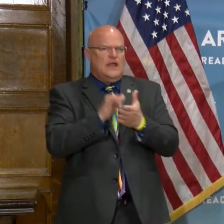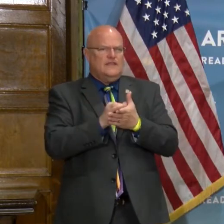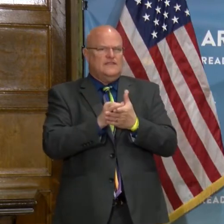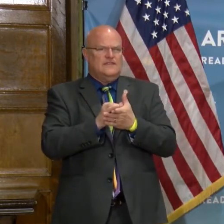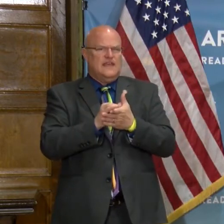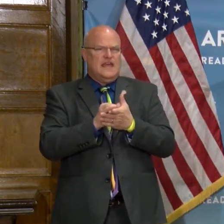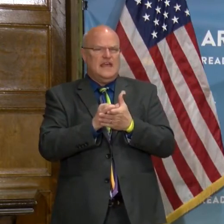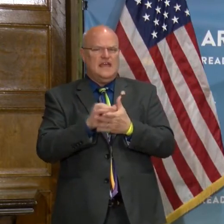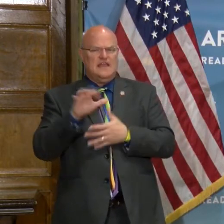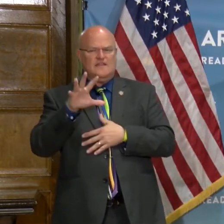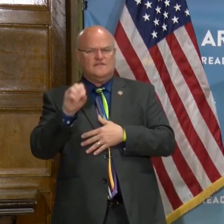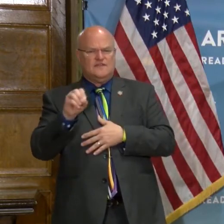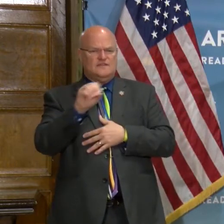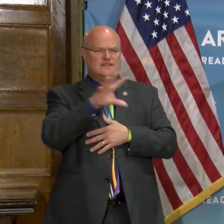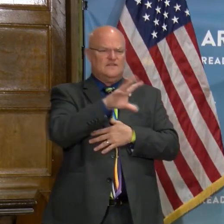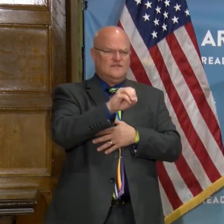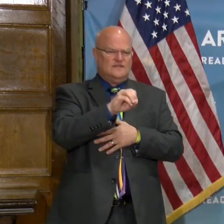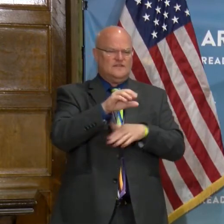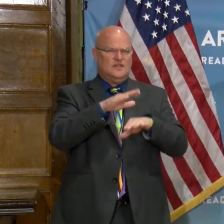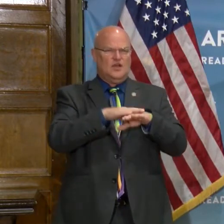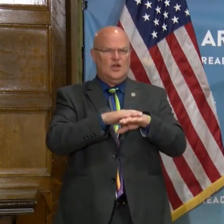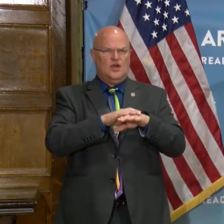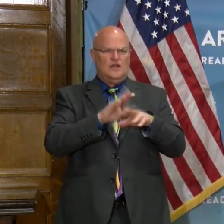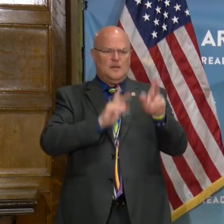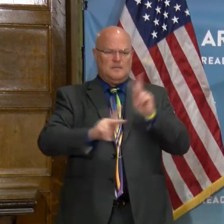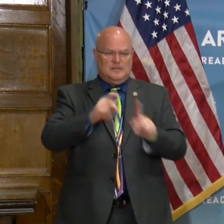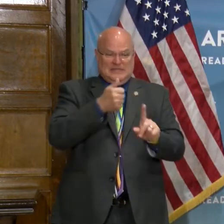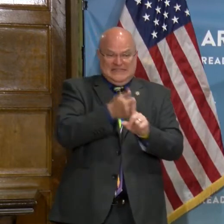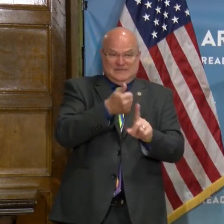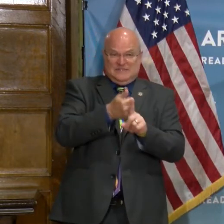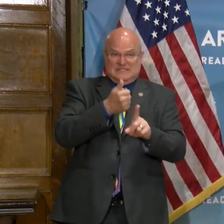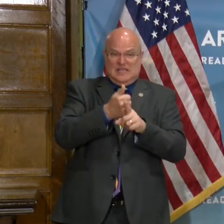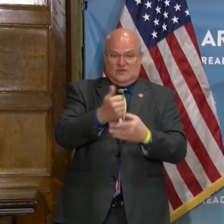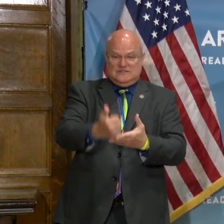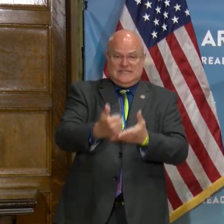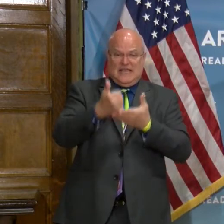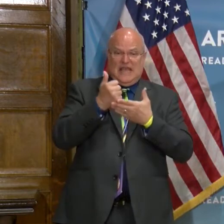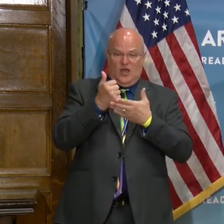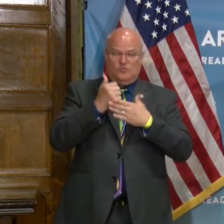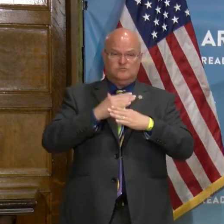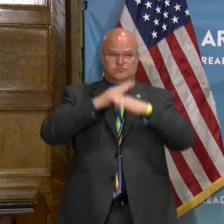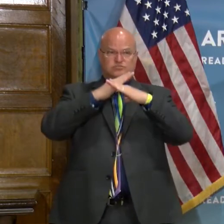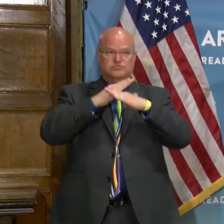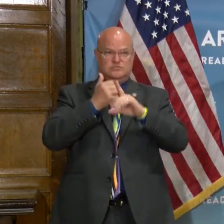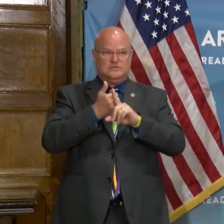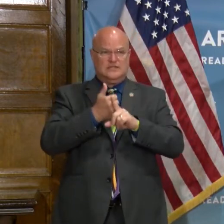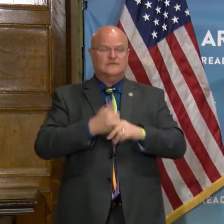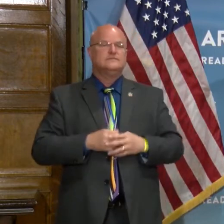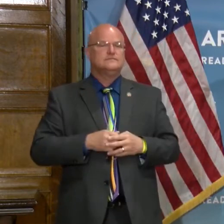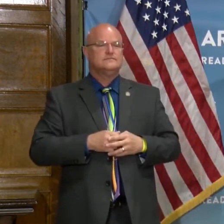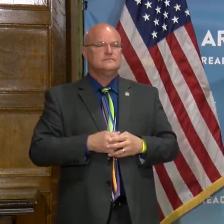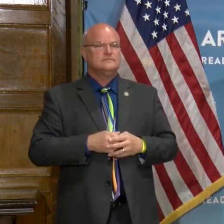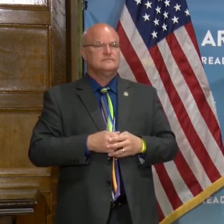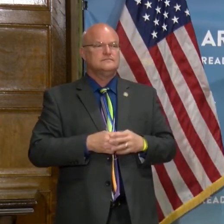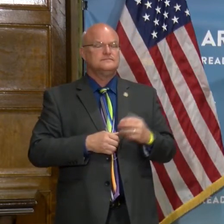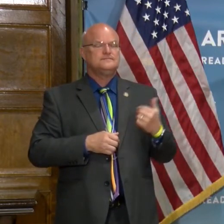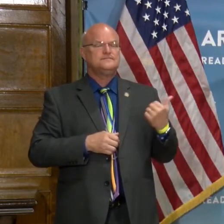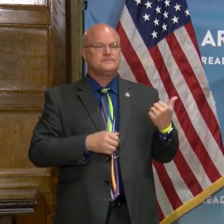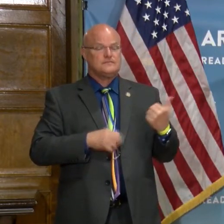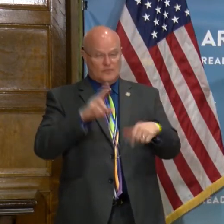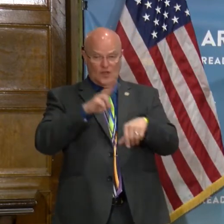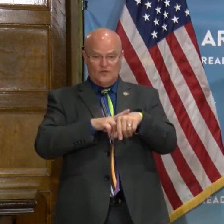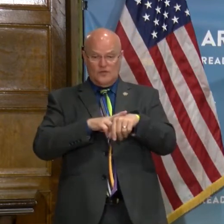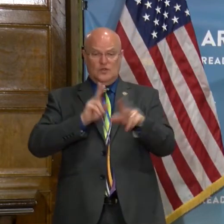to kind of fall 50-50 on Arkansans themselves to kind of help with that as well? Well, of